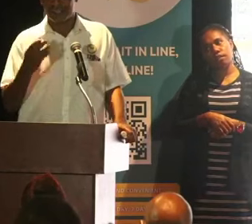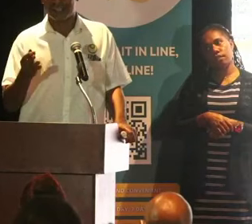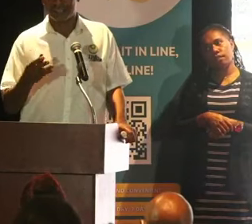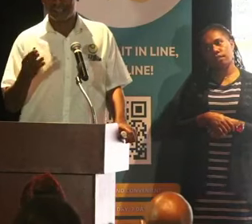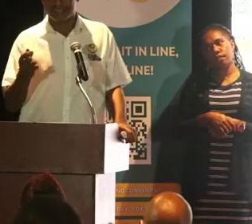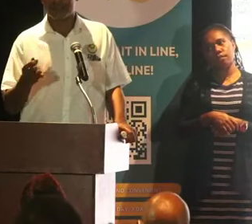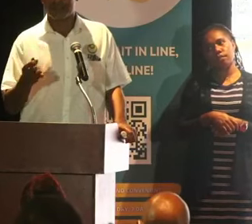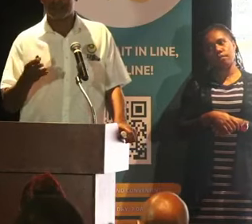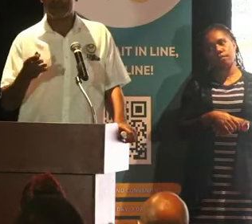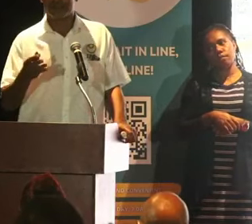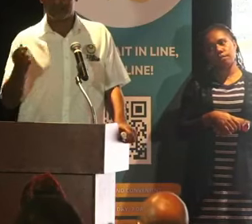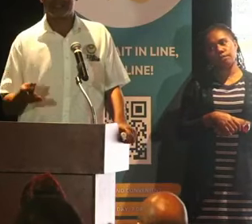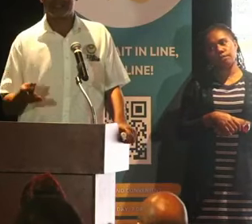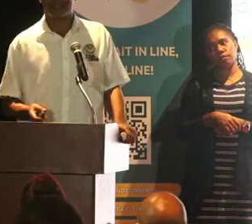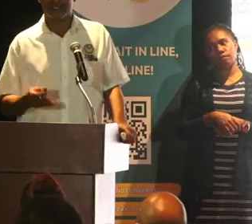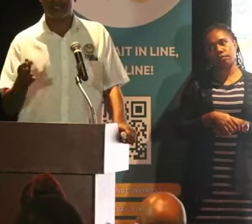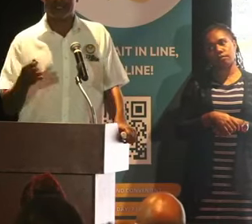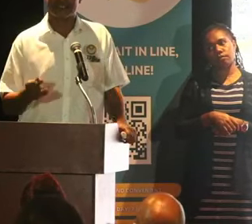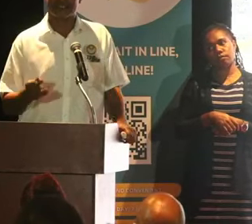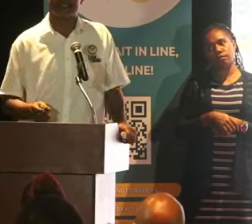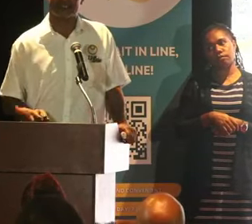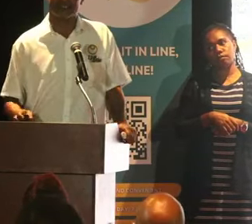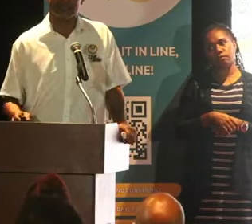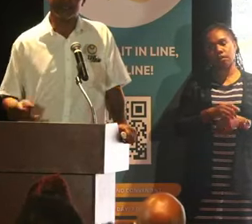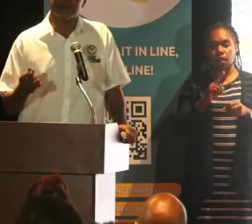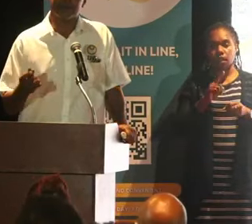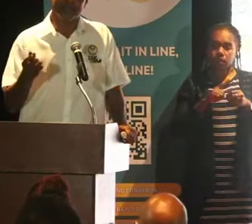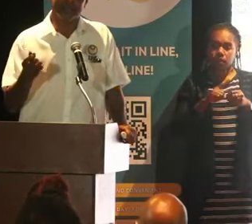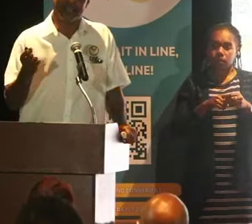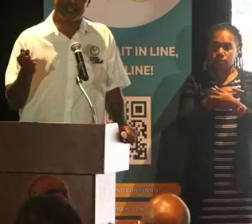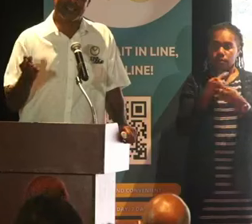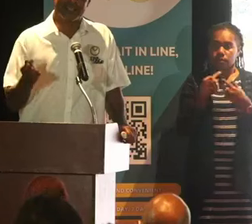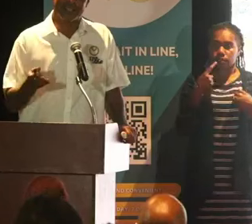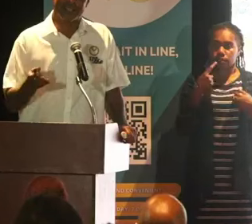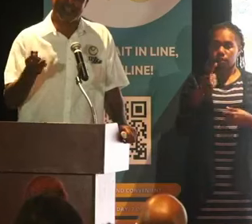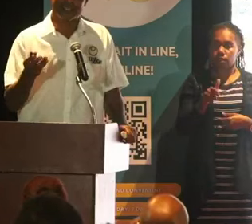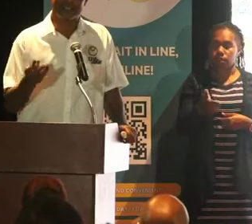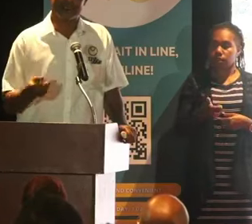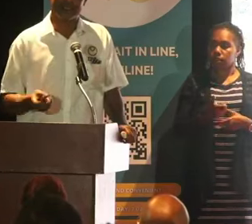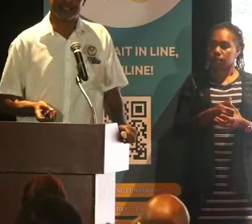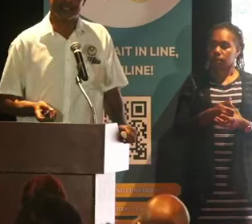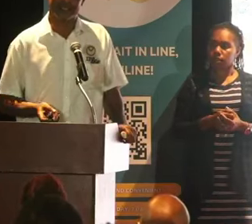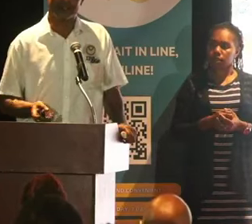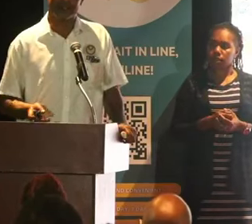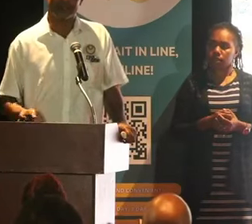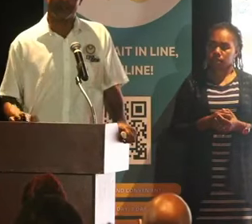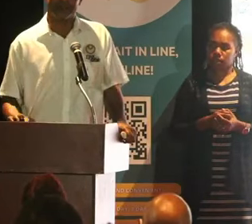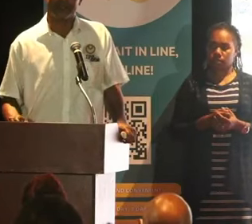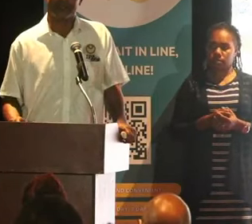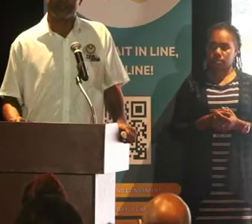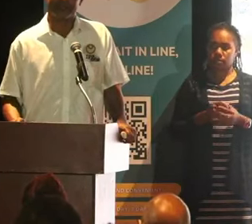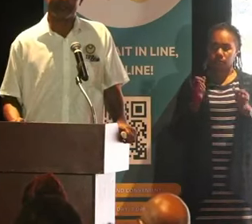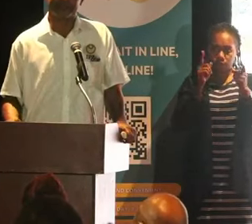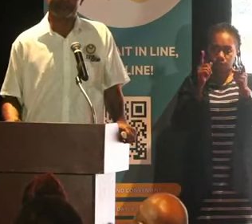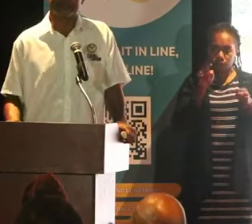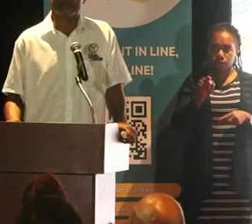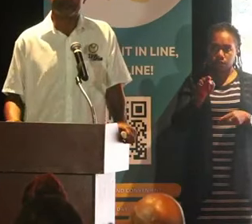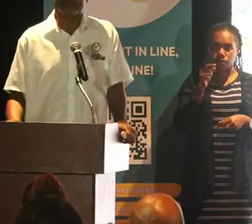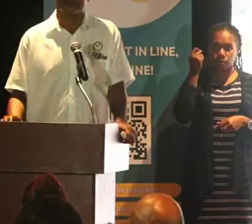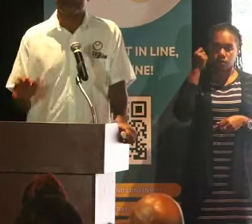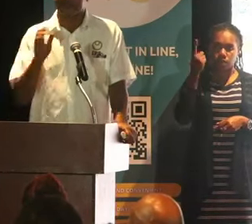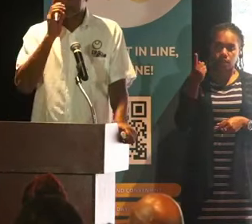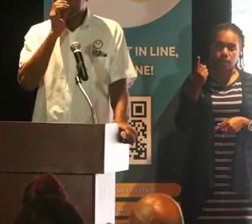can speak to you maybe after this session. I hope, sir, I answered your question. Sorry, sir. Thank you. Maybe I'll